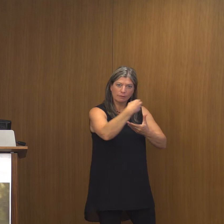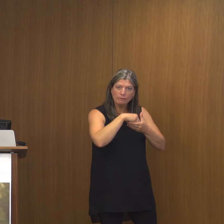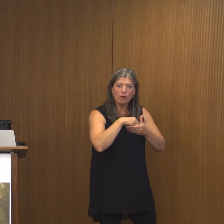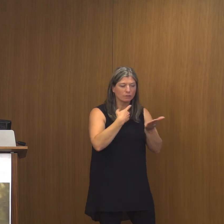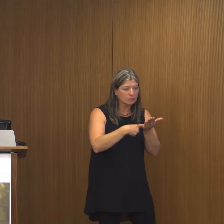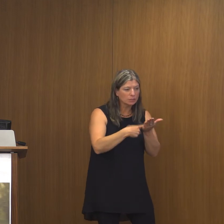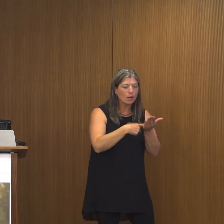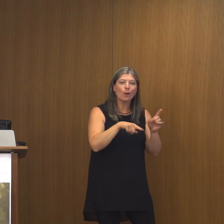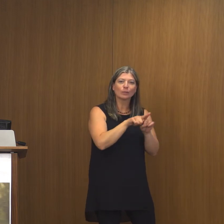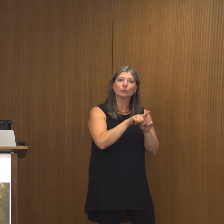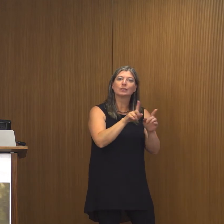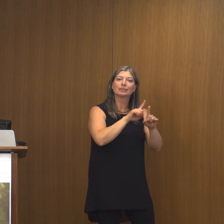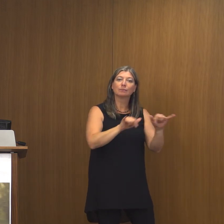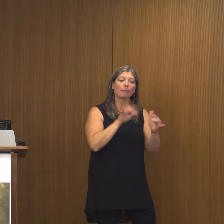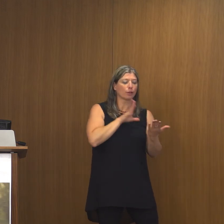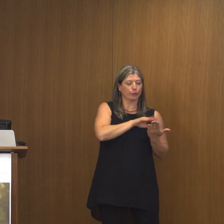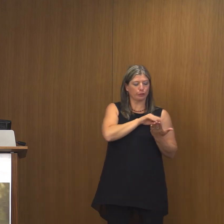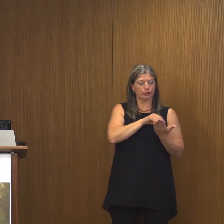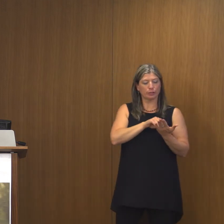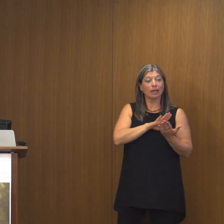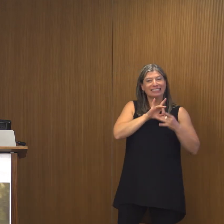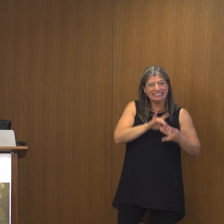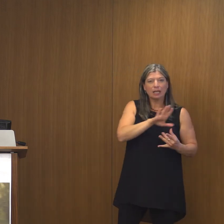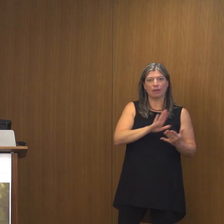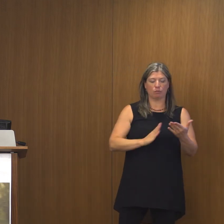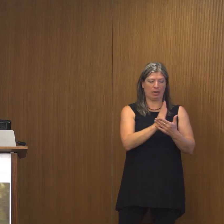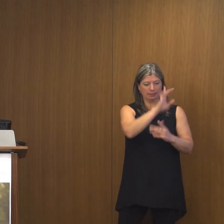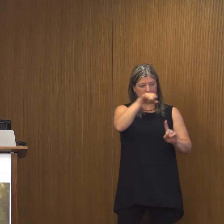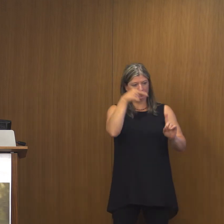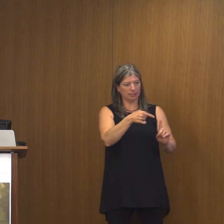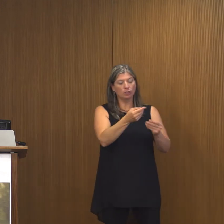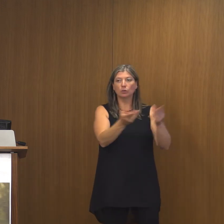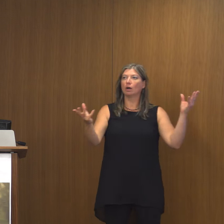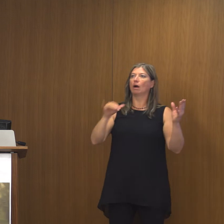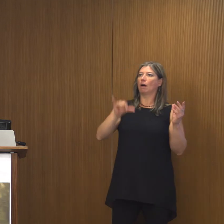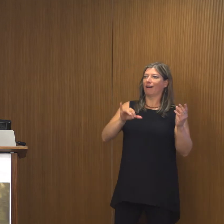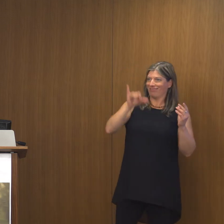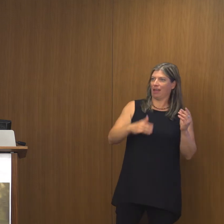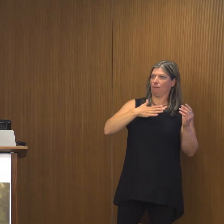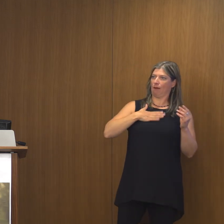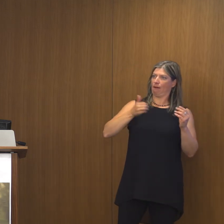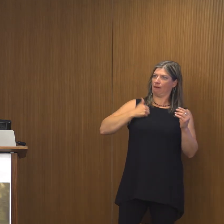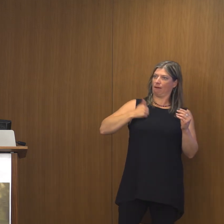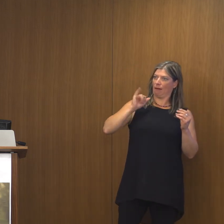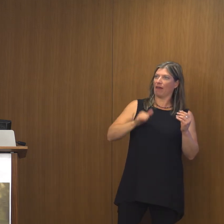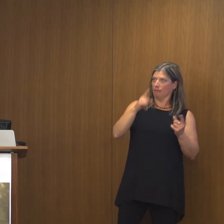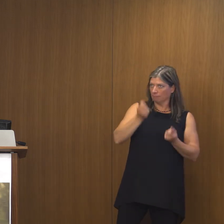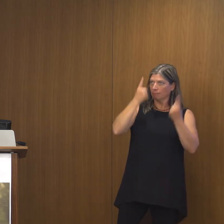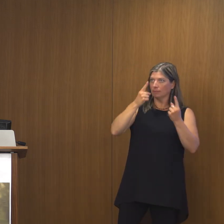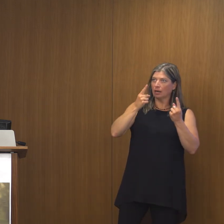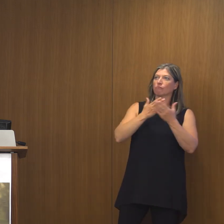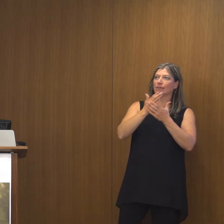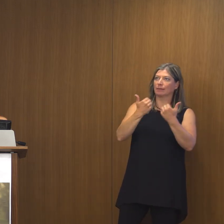learn about what are rights and what they can do as well to contribute to their society, to their community. The lifespan strategy,